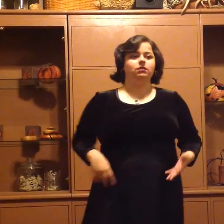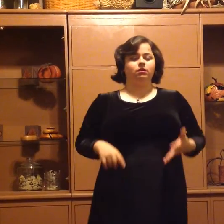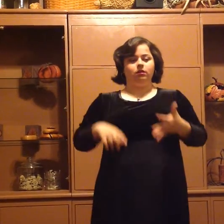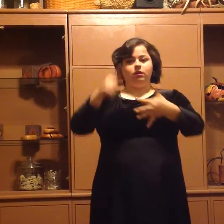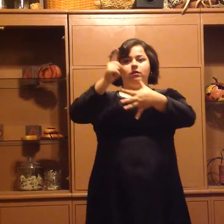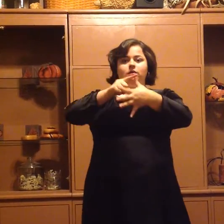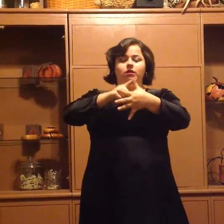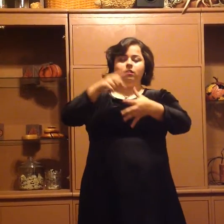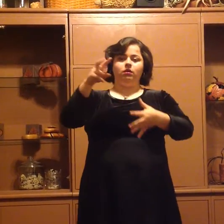There were rumbas,